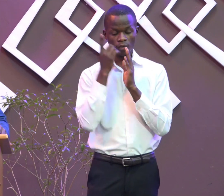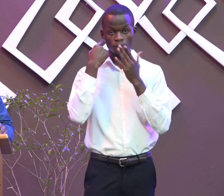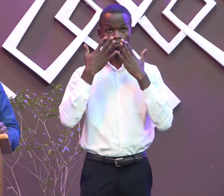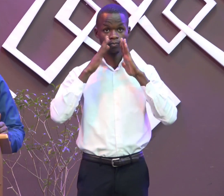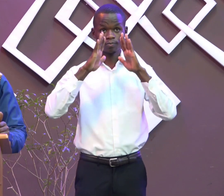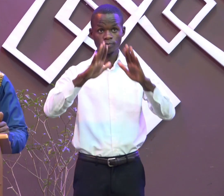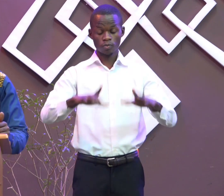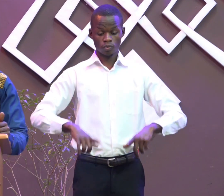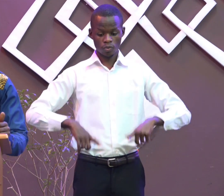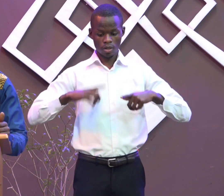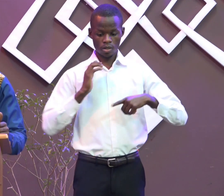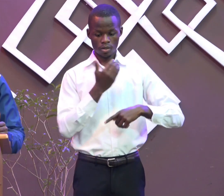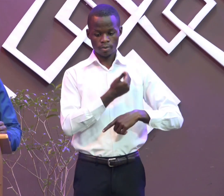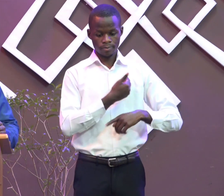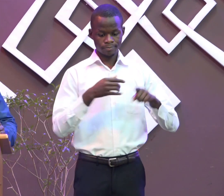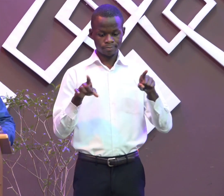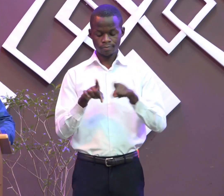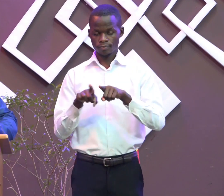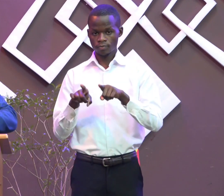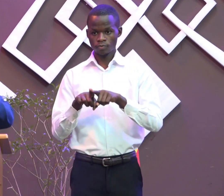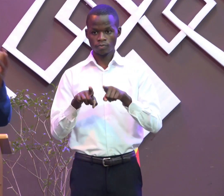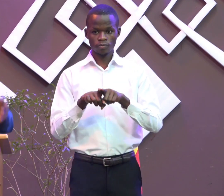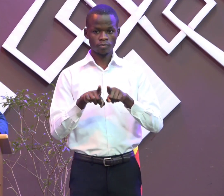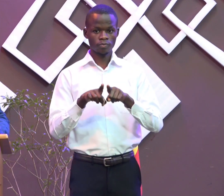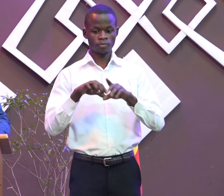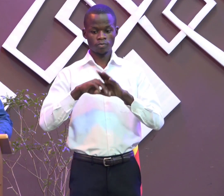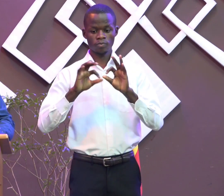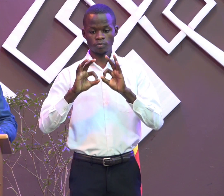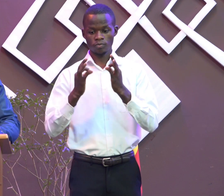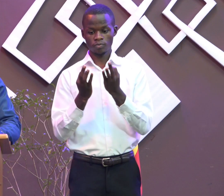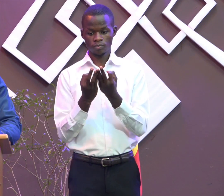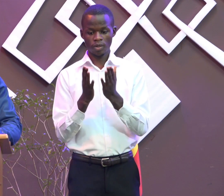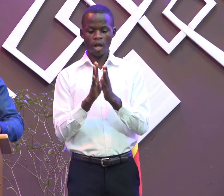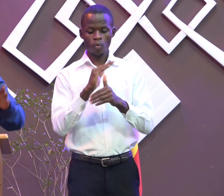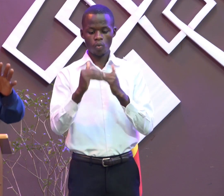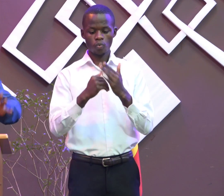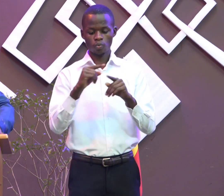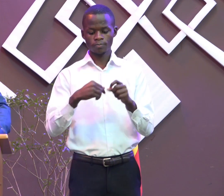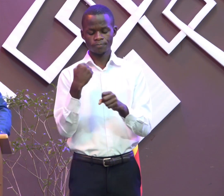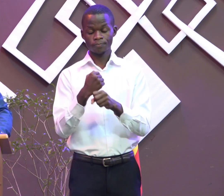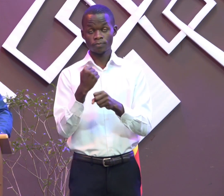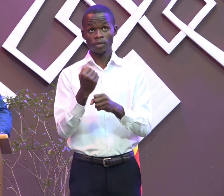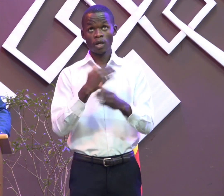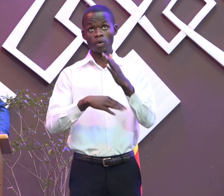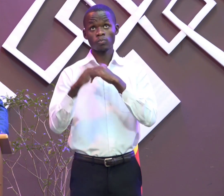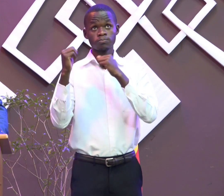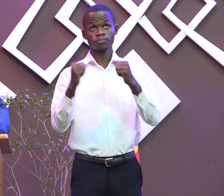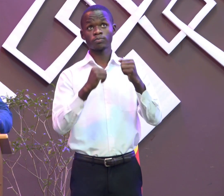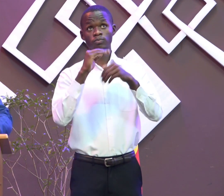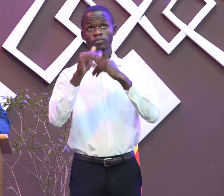Katonda kubulamu bwaffe antera ne mu makaga fe ne mbyonna bya tukola Katonda omuyinza w'ebintu byonna